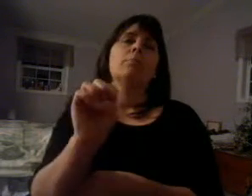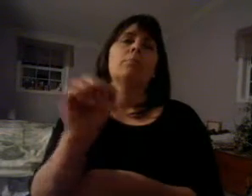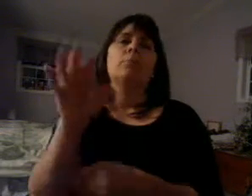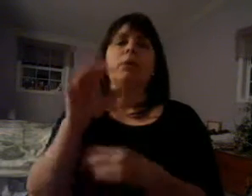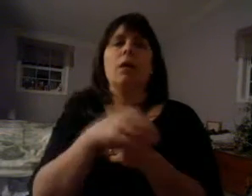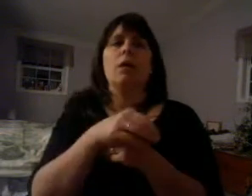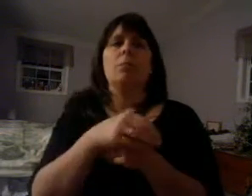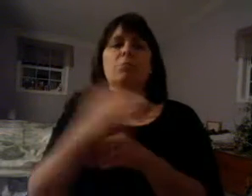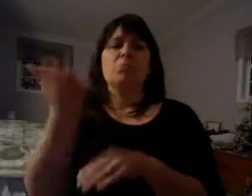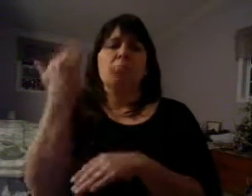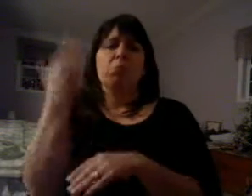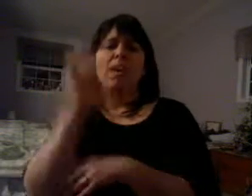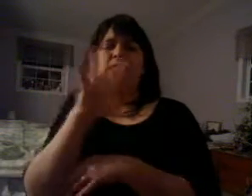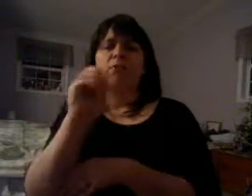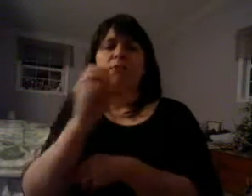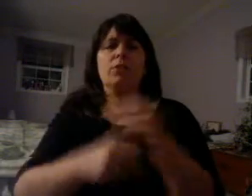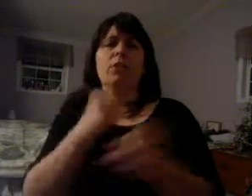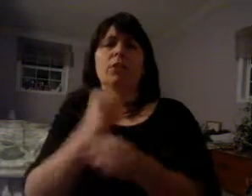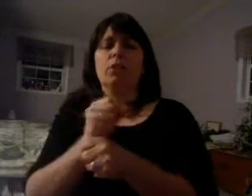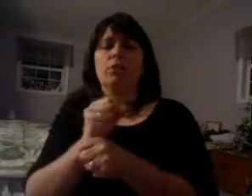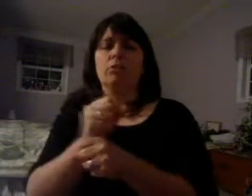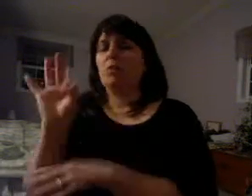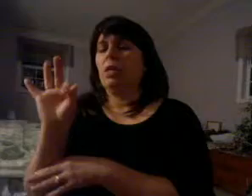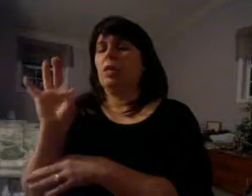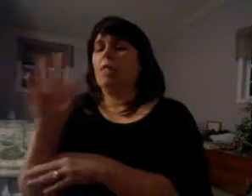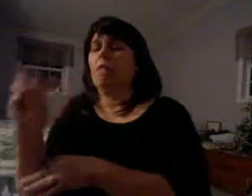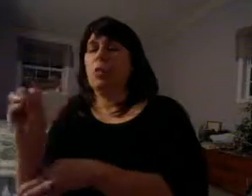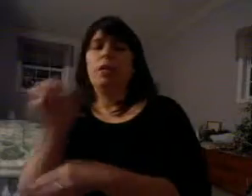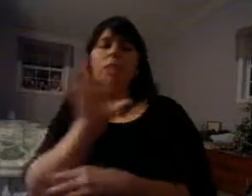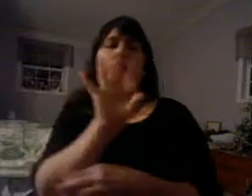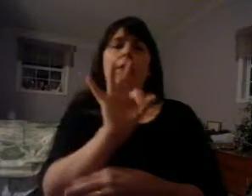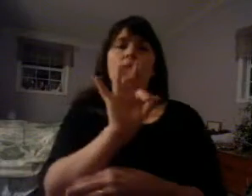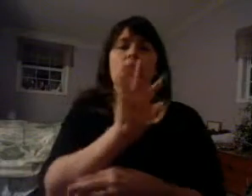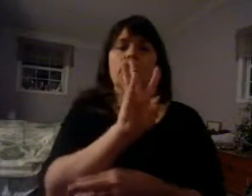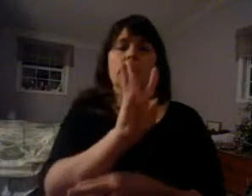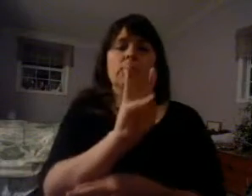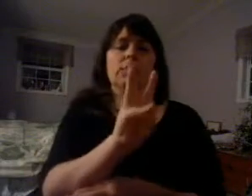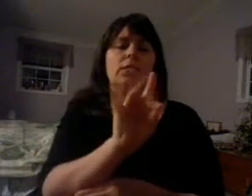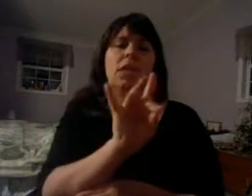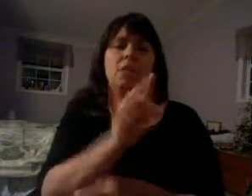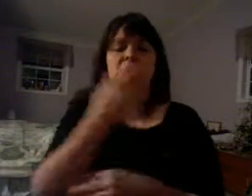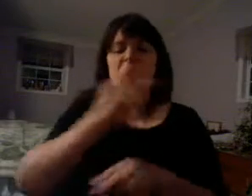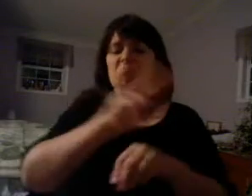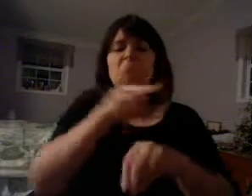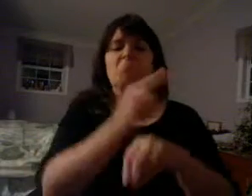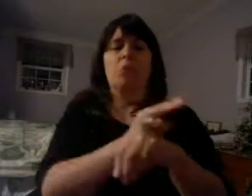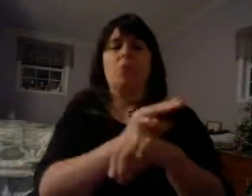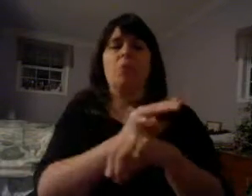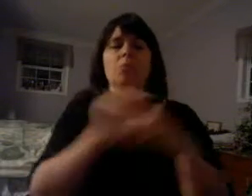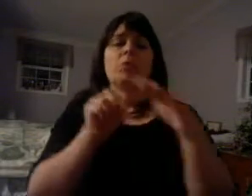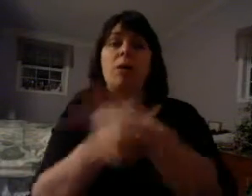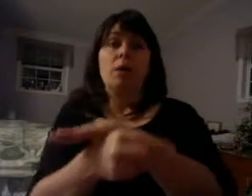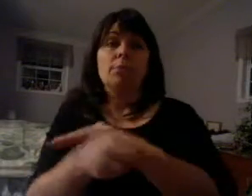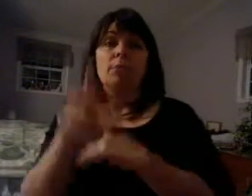to 1968, there was a relatively normal homicide rate in the United States. Never went below 6 per